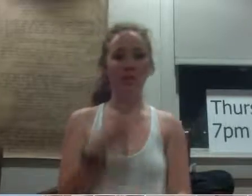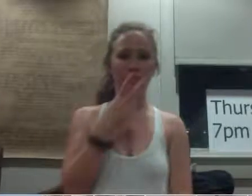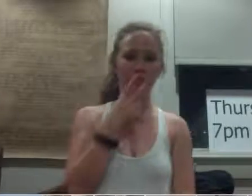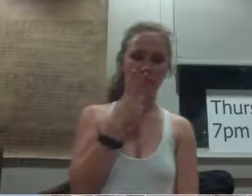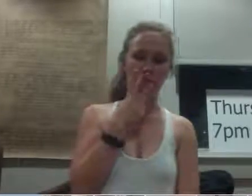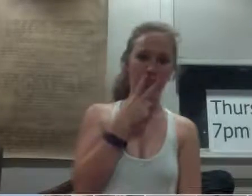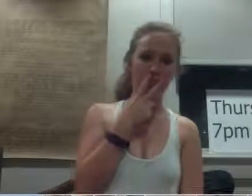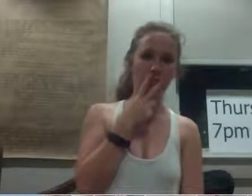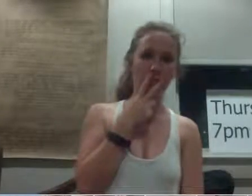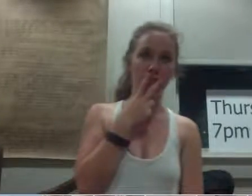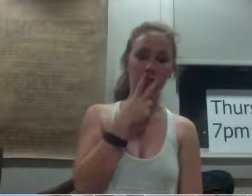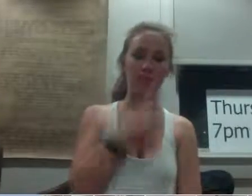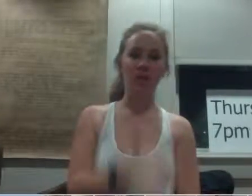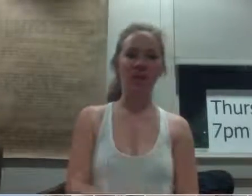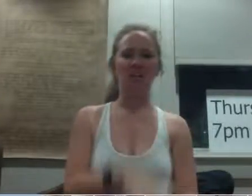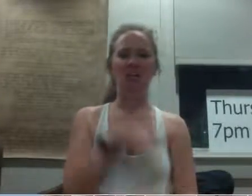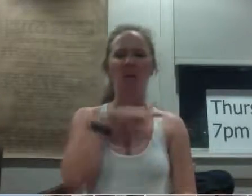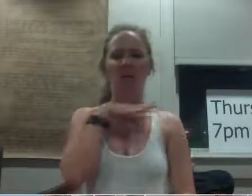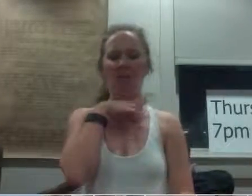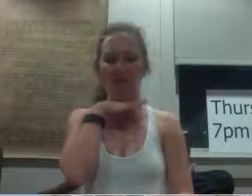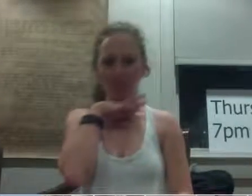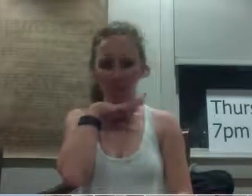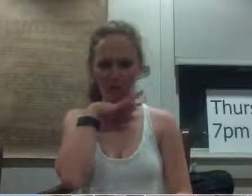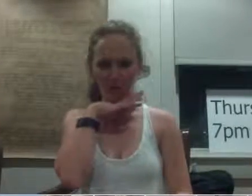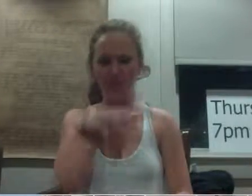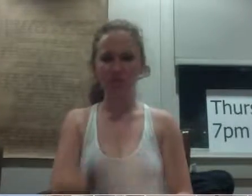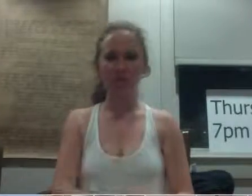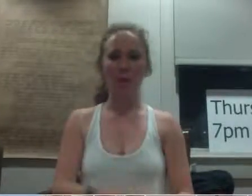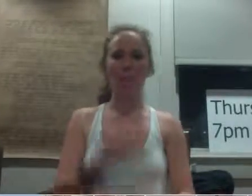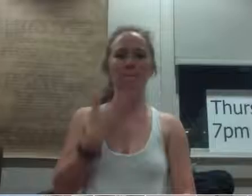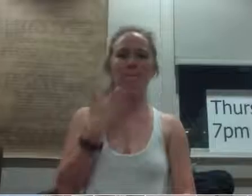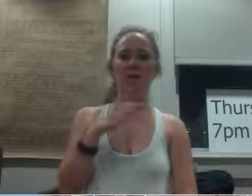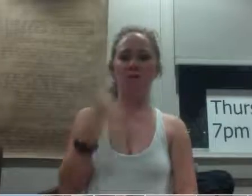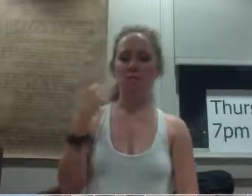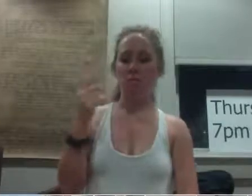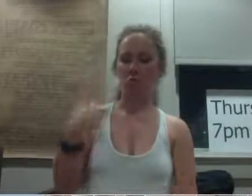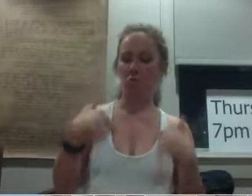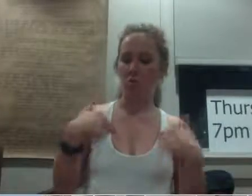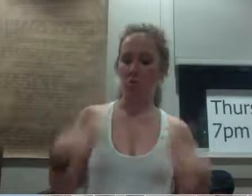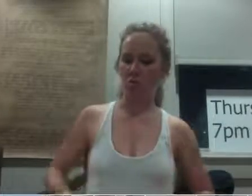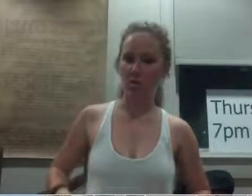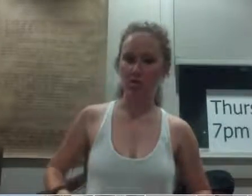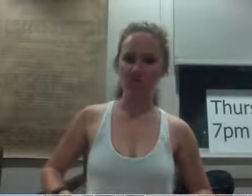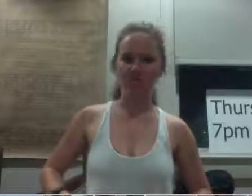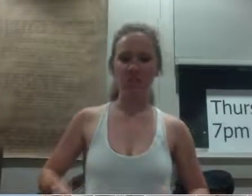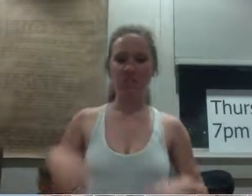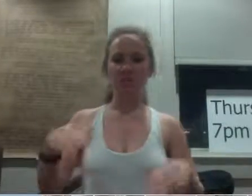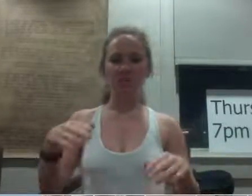so let's read an article about smoking. Smoking is dirty. It's bad for your health.